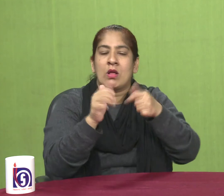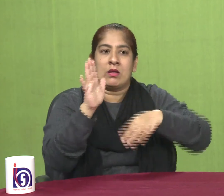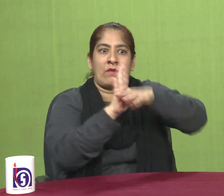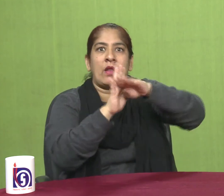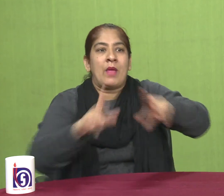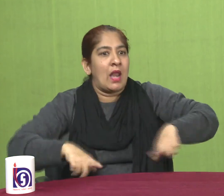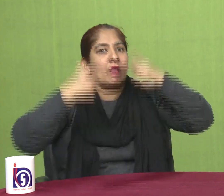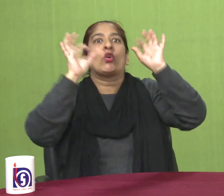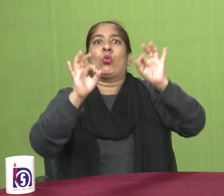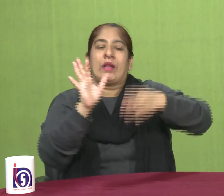standards of living.